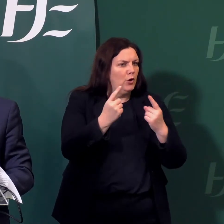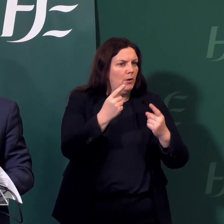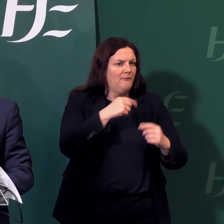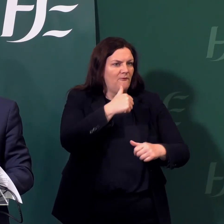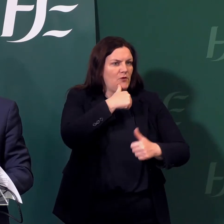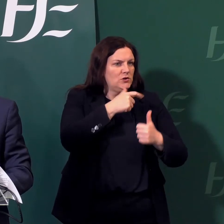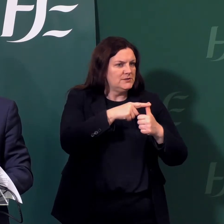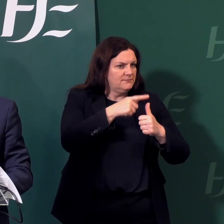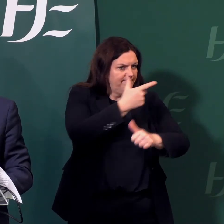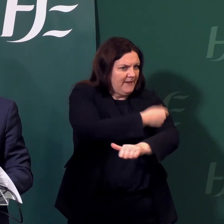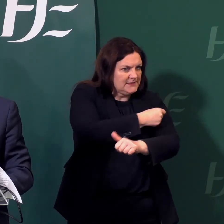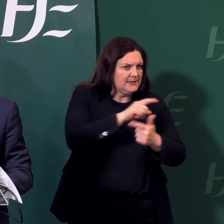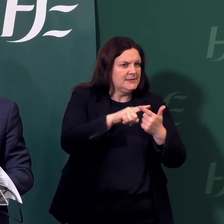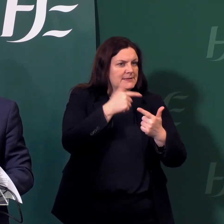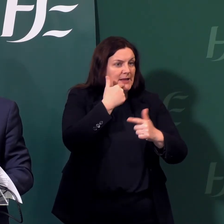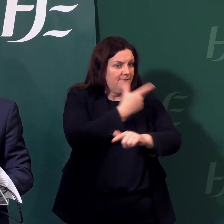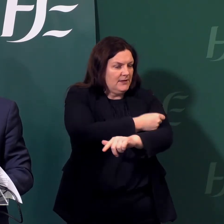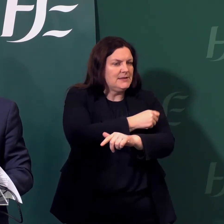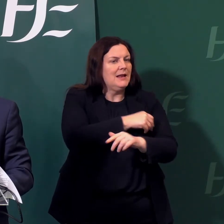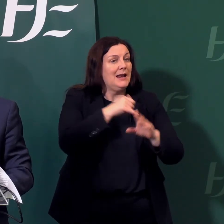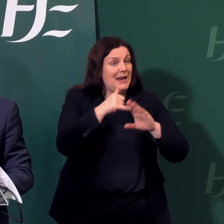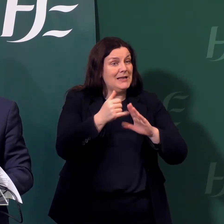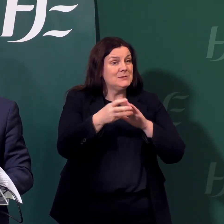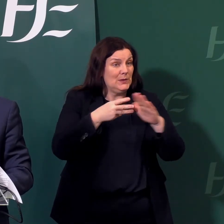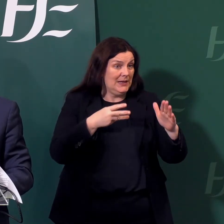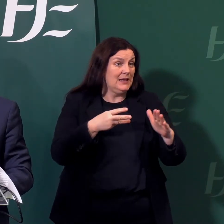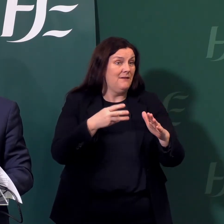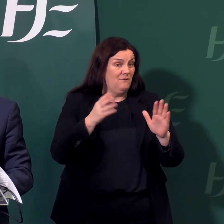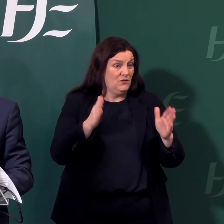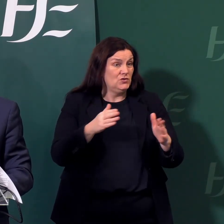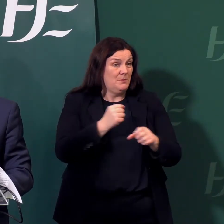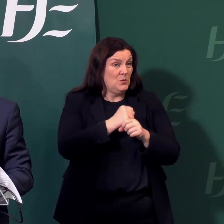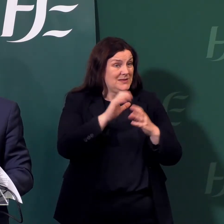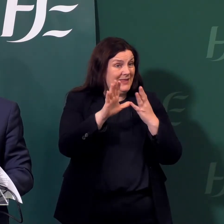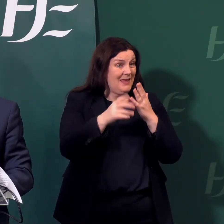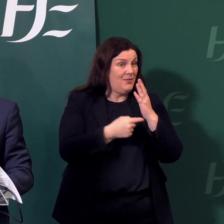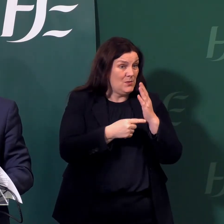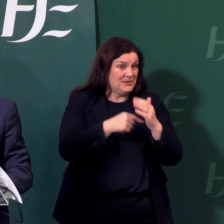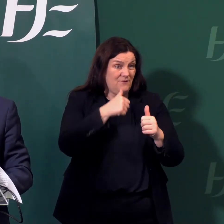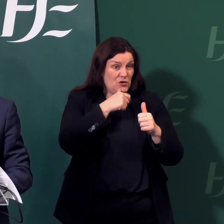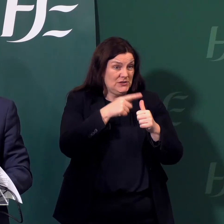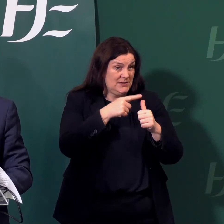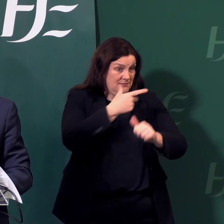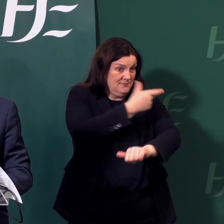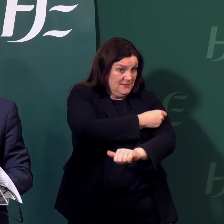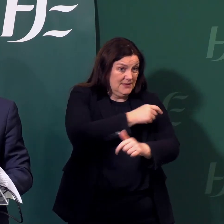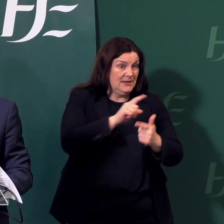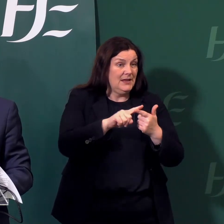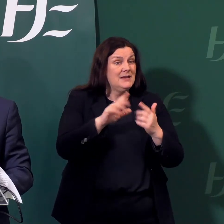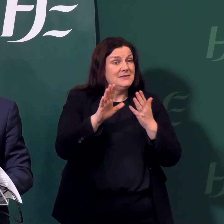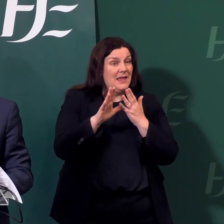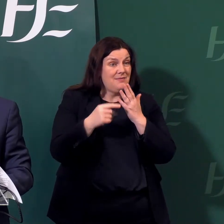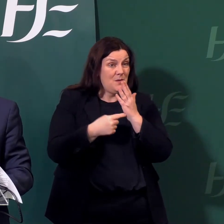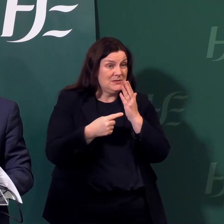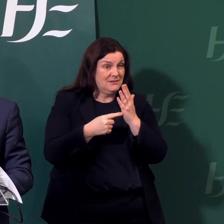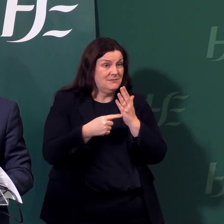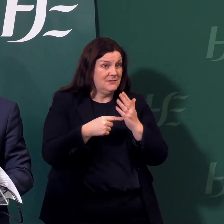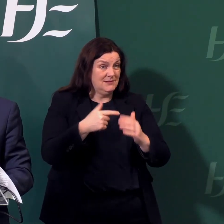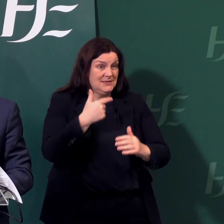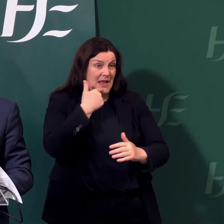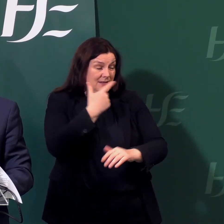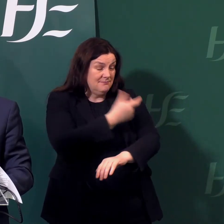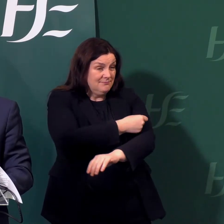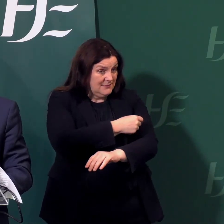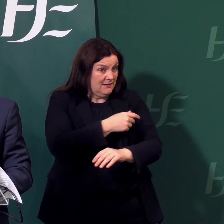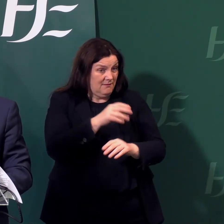doses. Last week alone, we completed just about 10,000 dose ones and over 10,000 dose twos in the